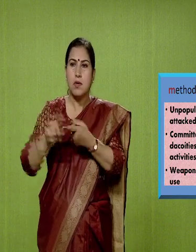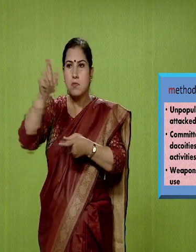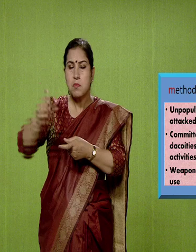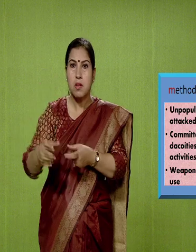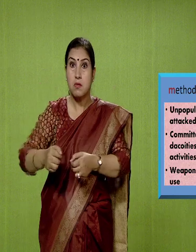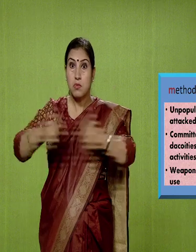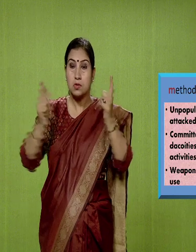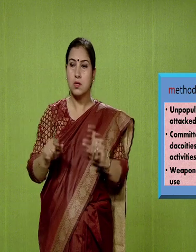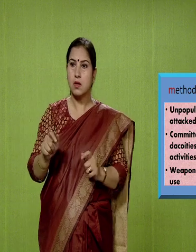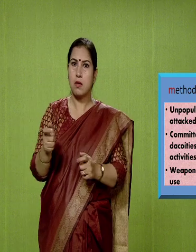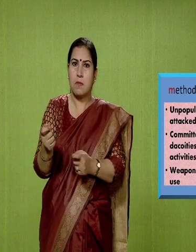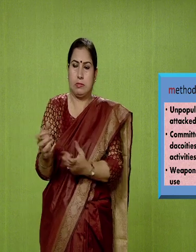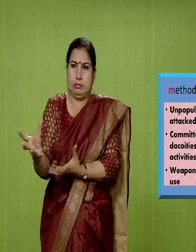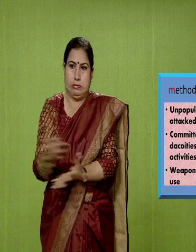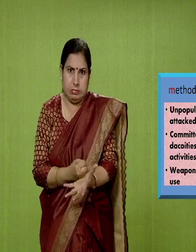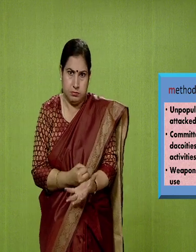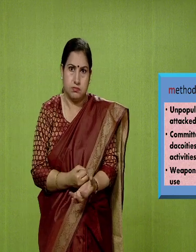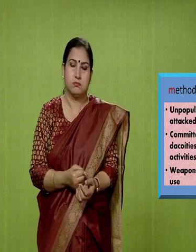for their activities.